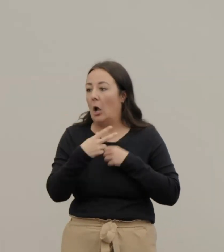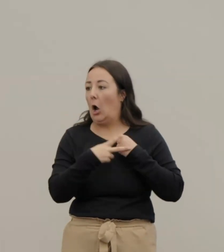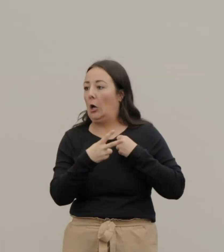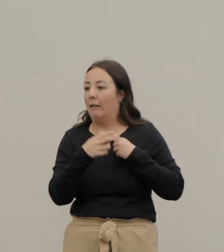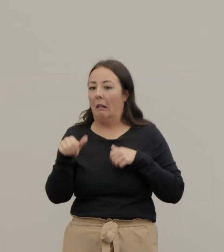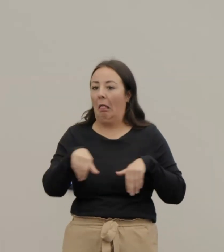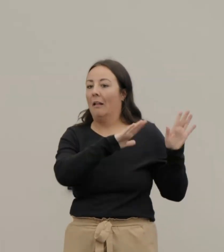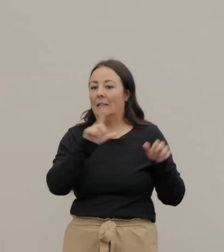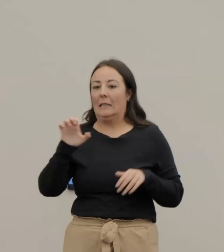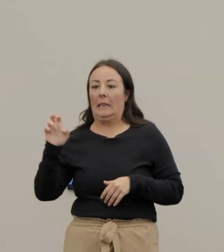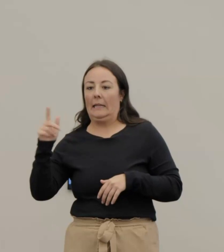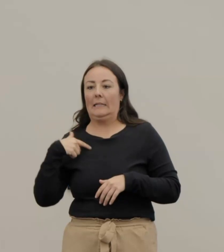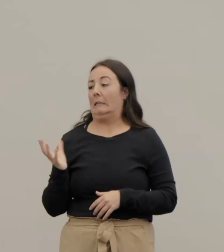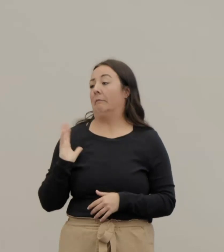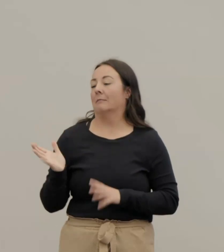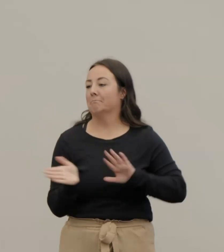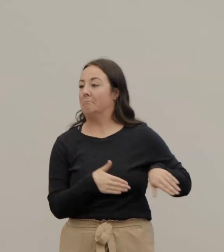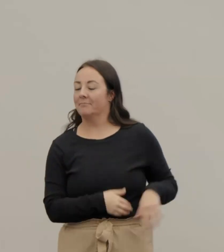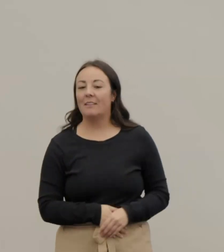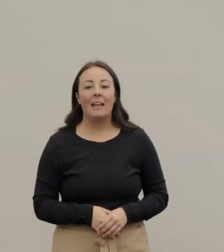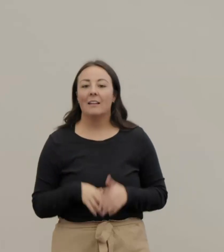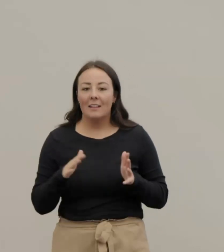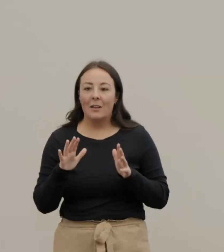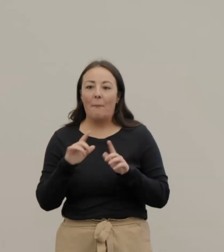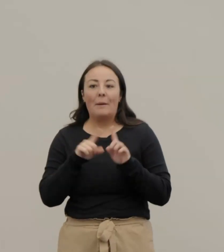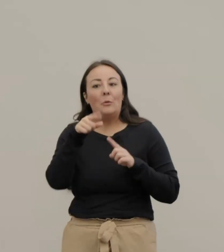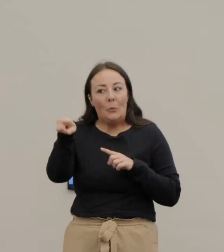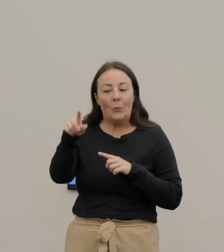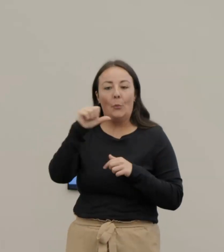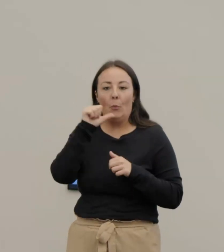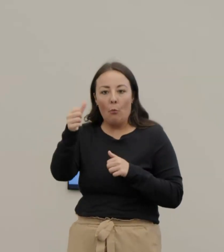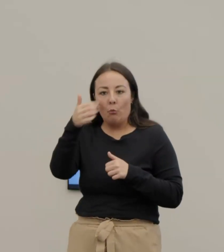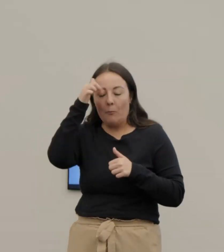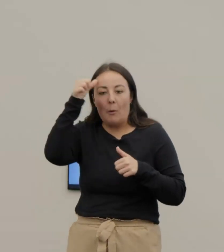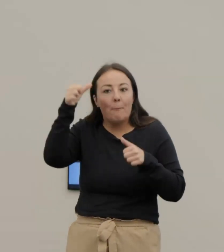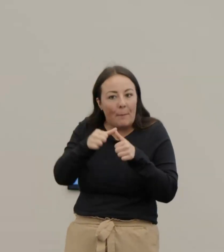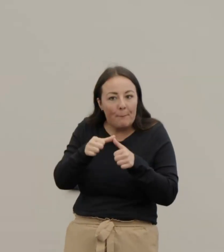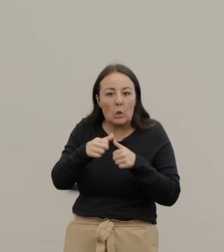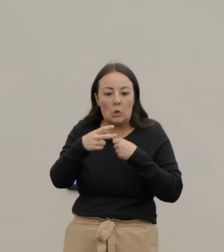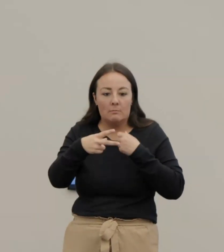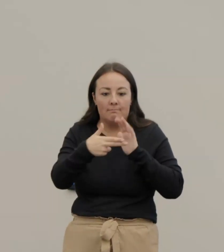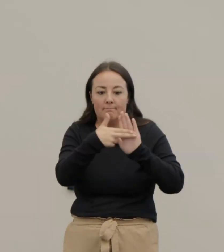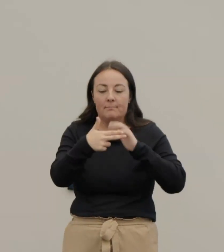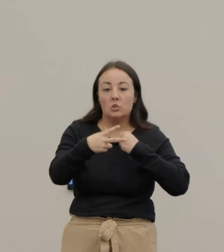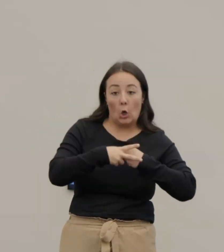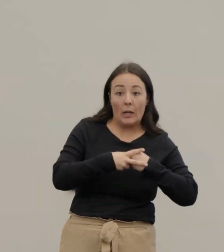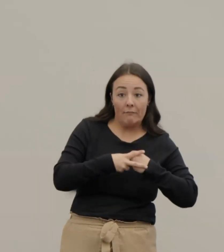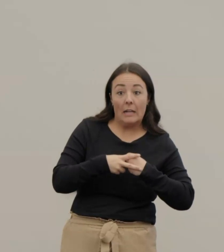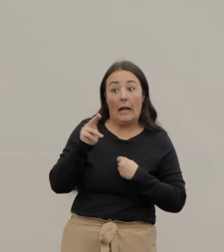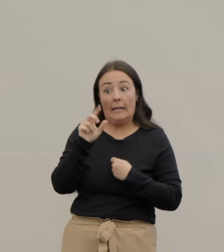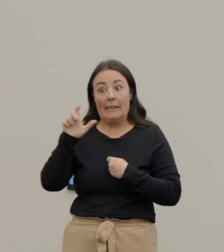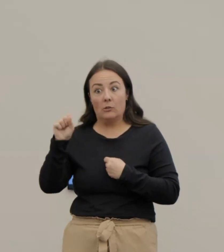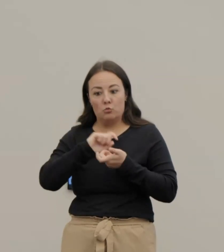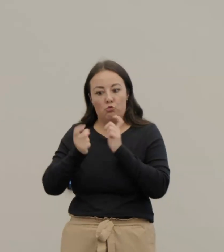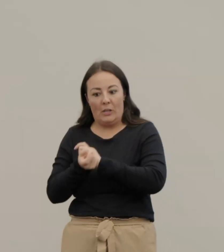fine. You're not going to remember that that's archived unless you change the document to say